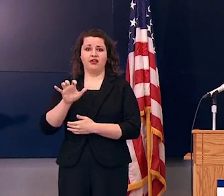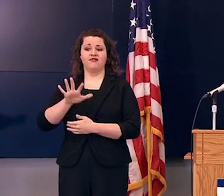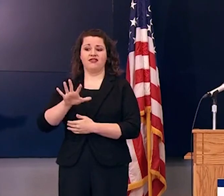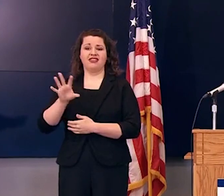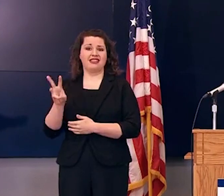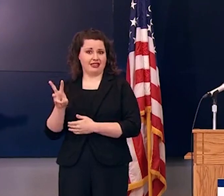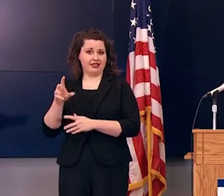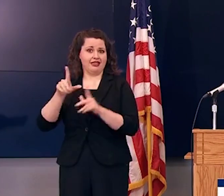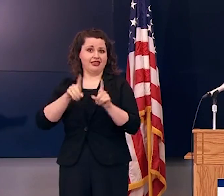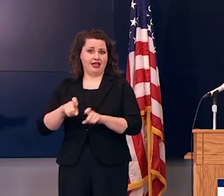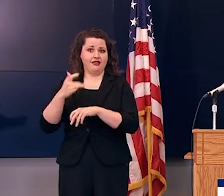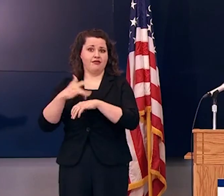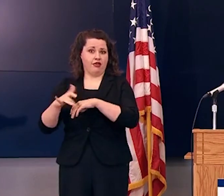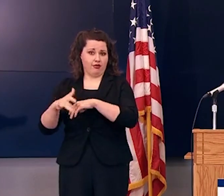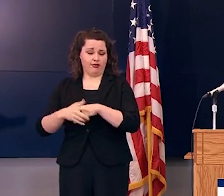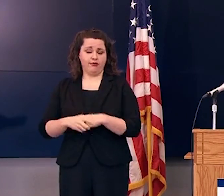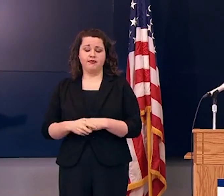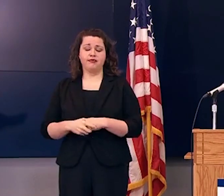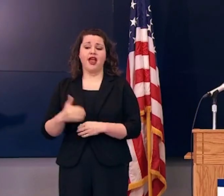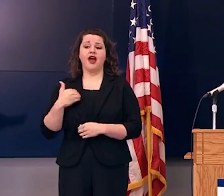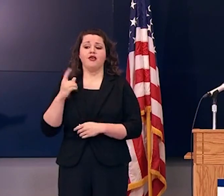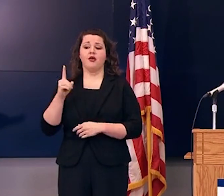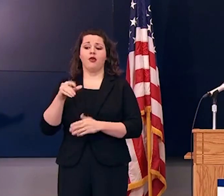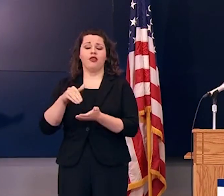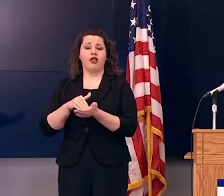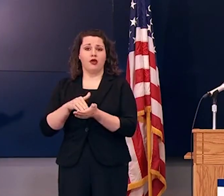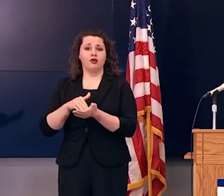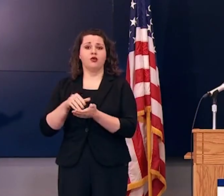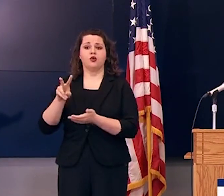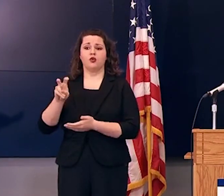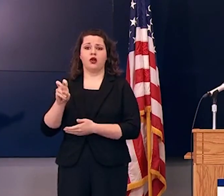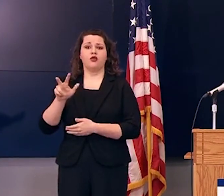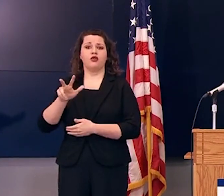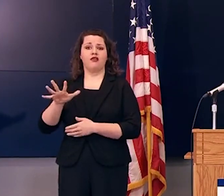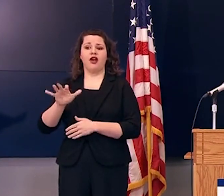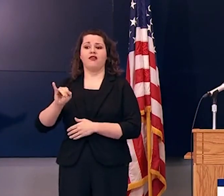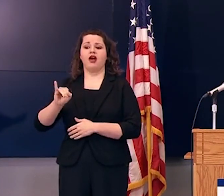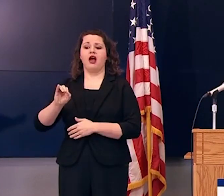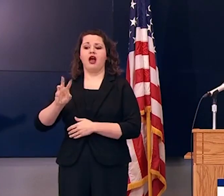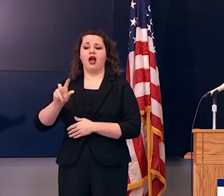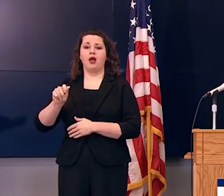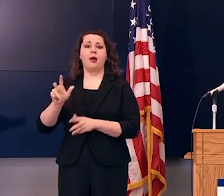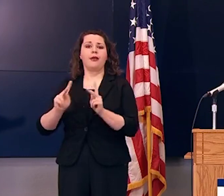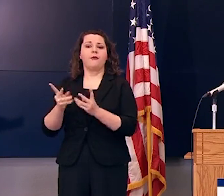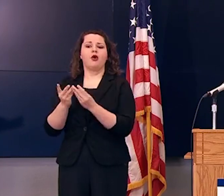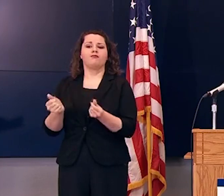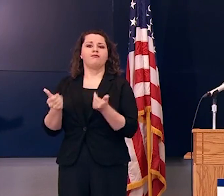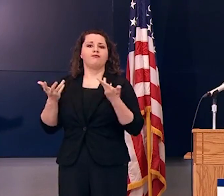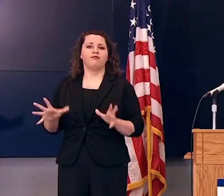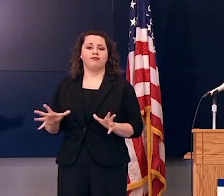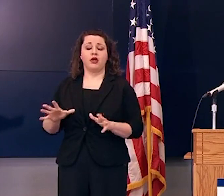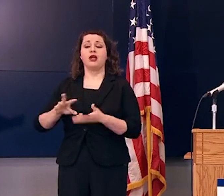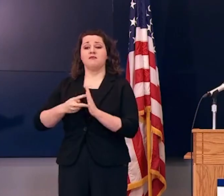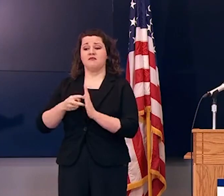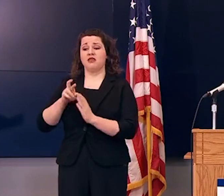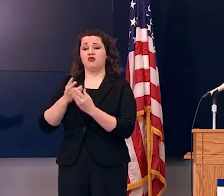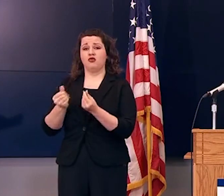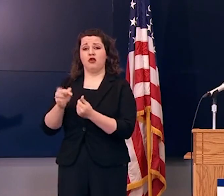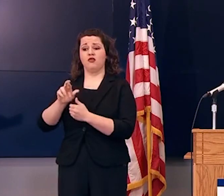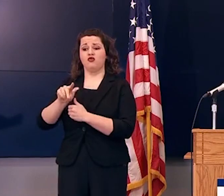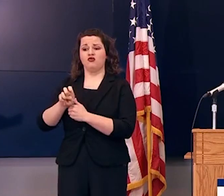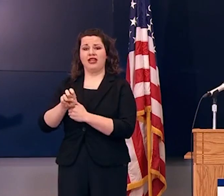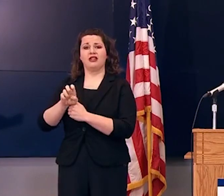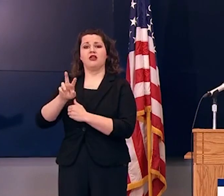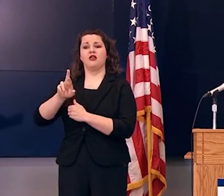7,556 tests available. We have 1,235 Iowans that have recovered for a recovery rate of